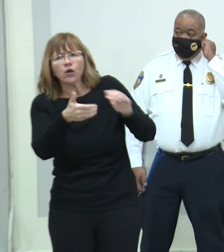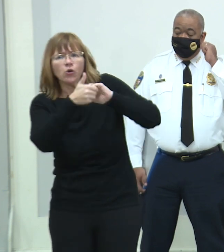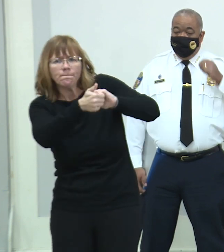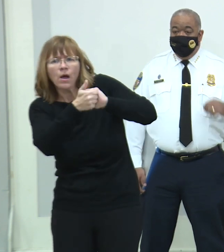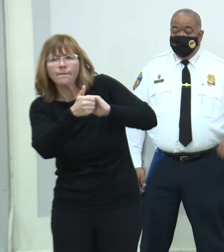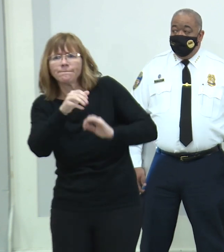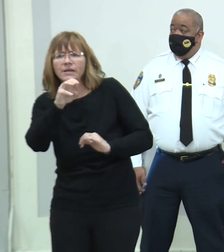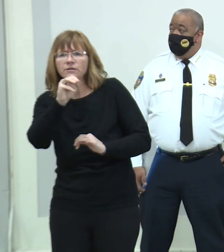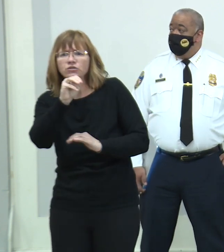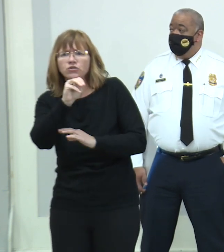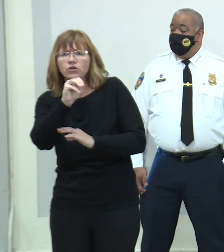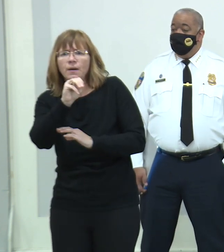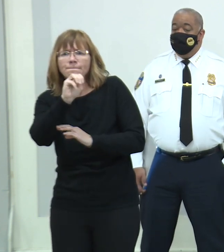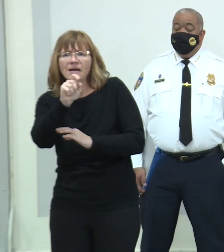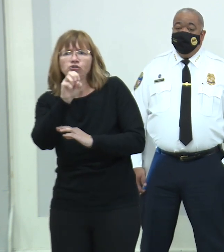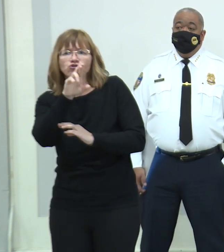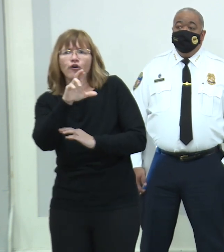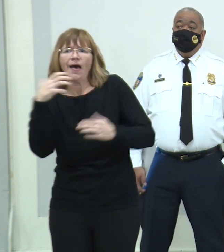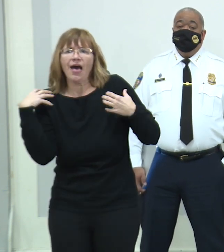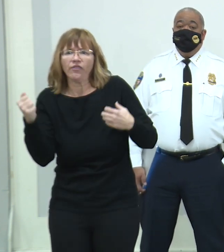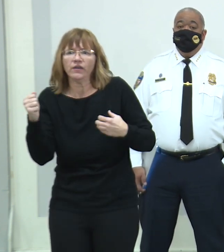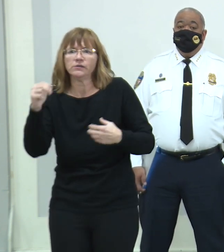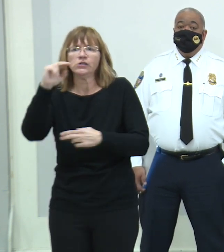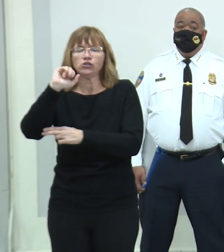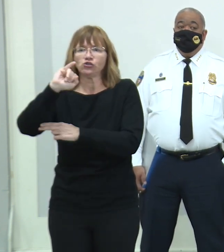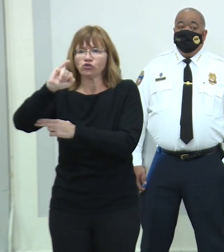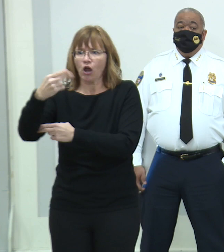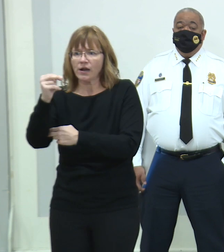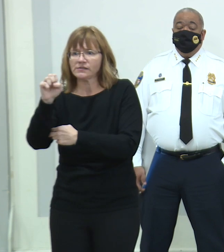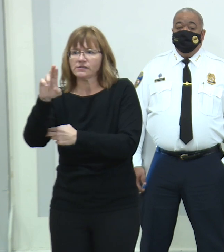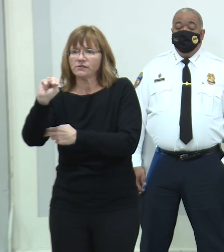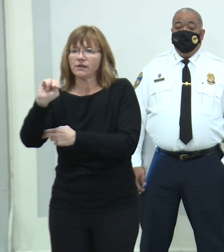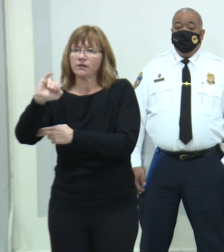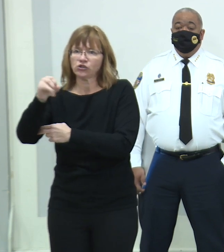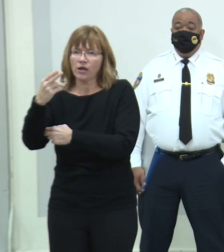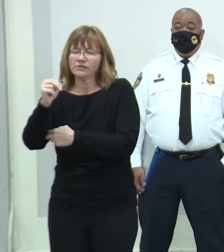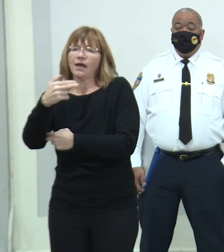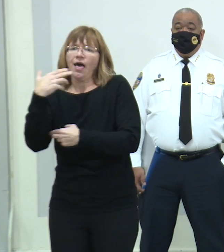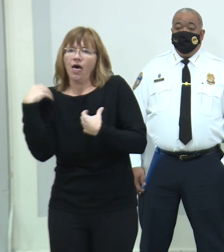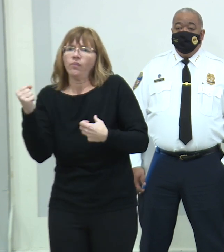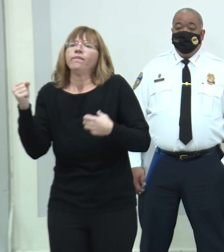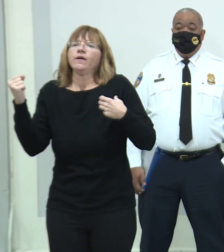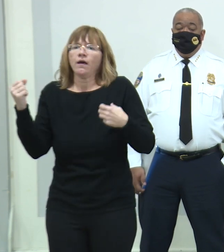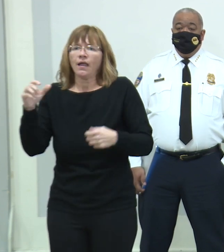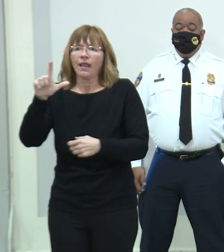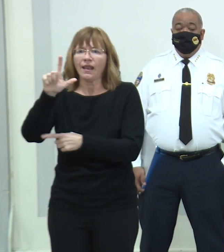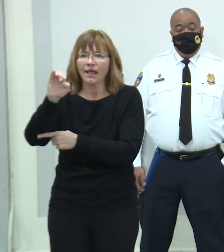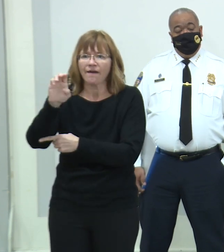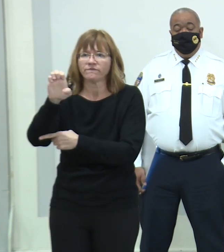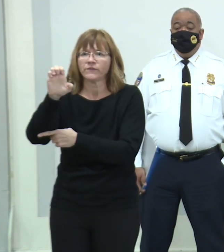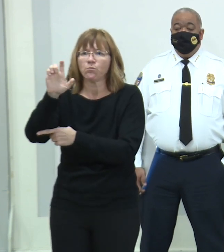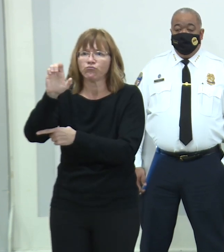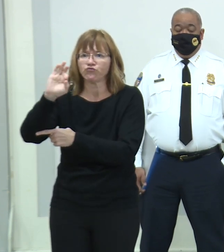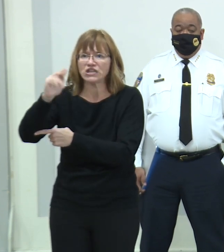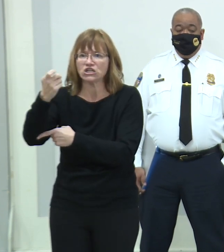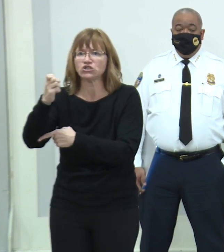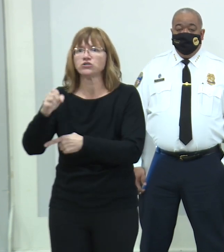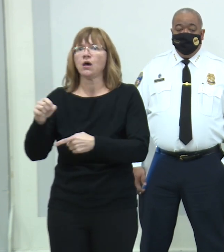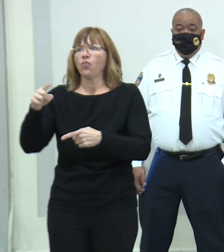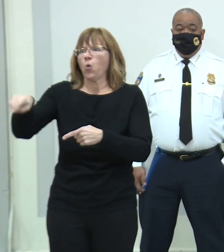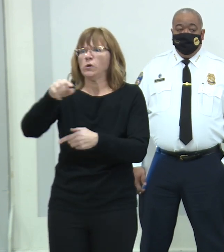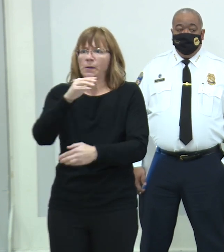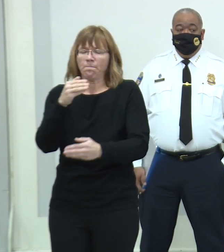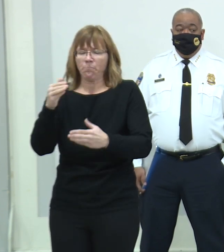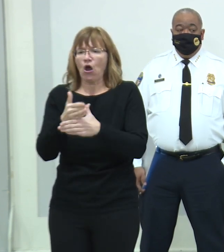Johns Hopkins Health System, Johns Hopkins School of Nursing, LifeBridge Health, and Safeway Pharmacy, who have all played a vital role in reaching